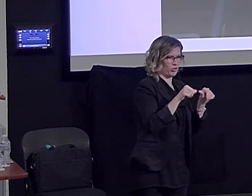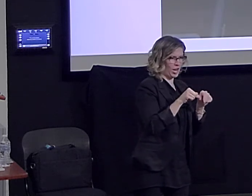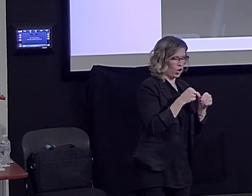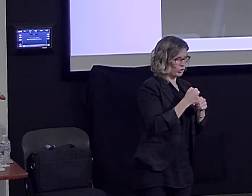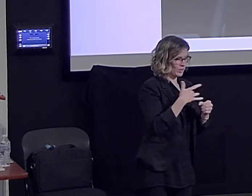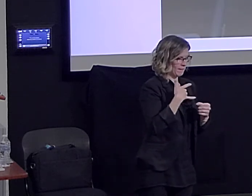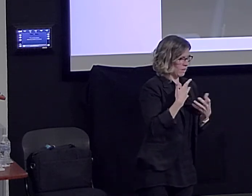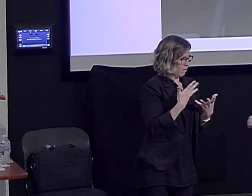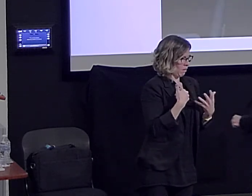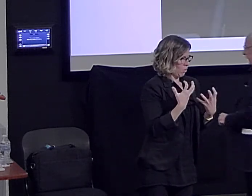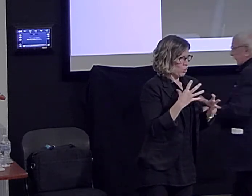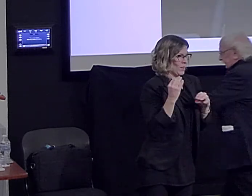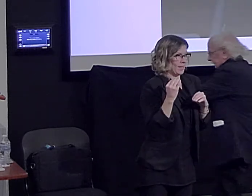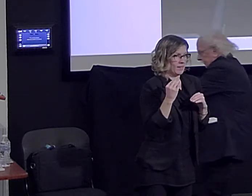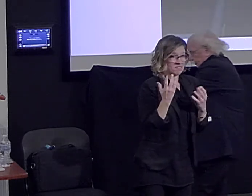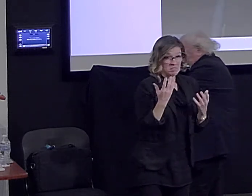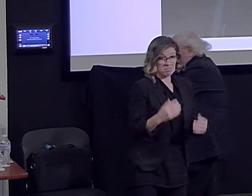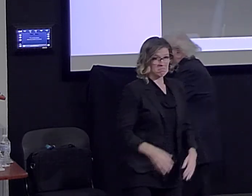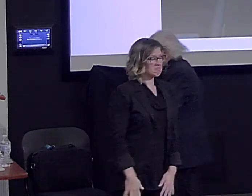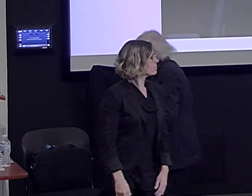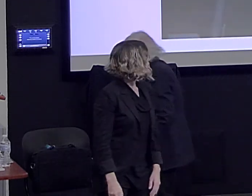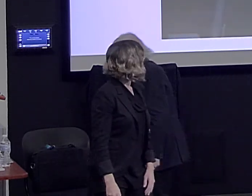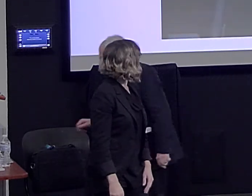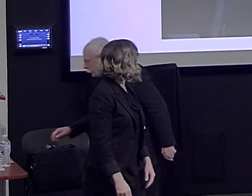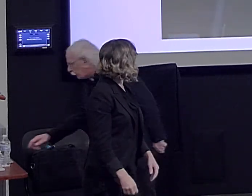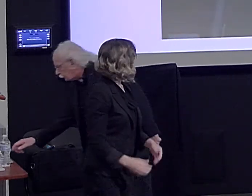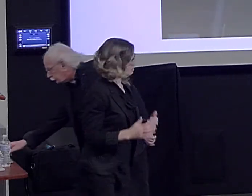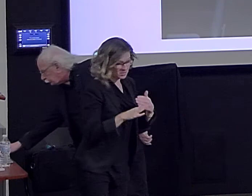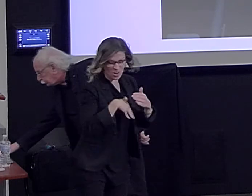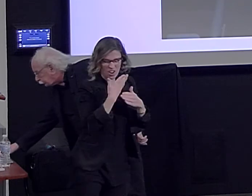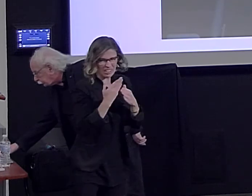Now, that's the last thing which I show you.